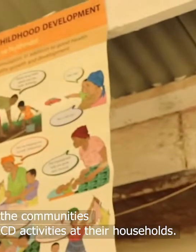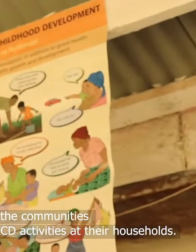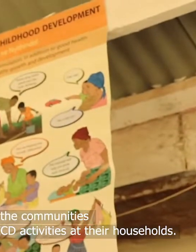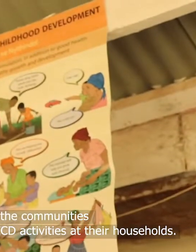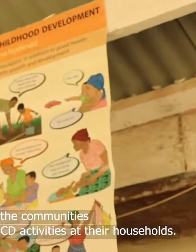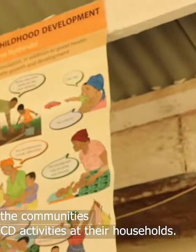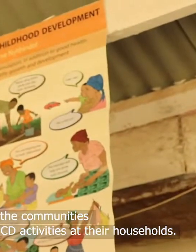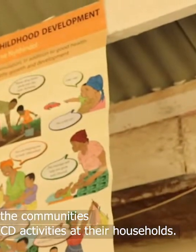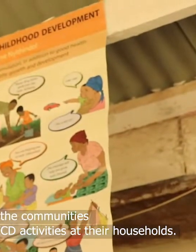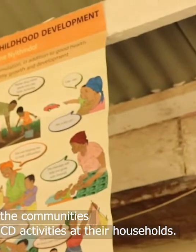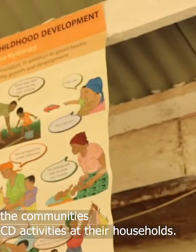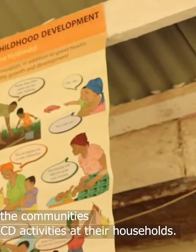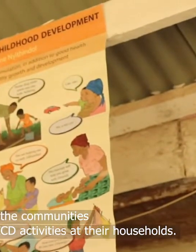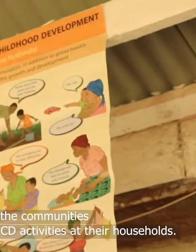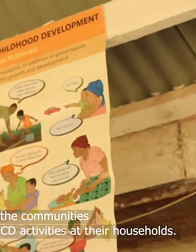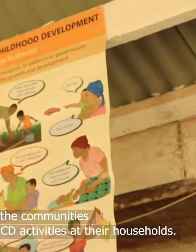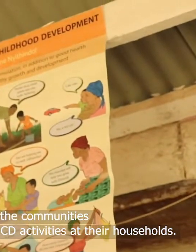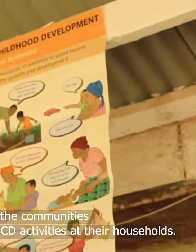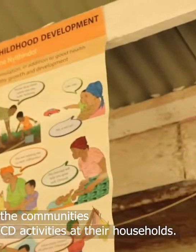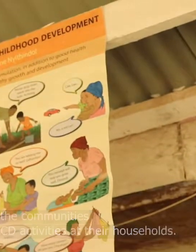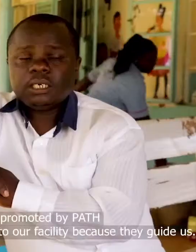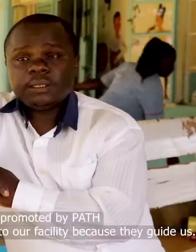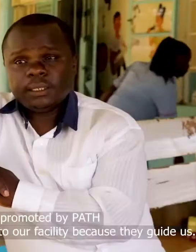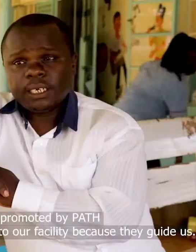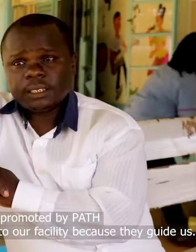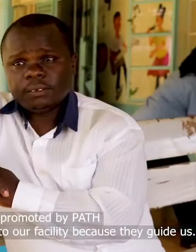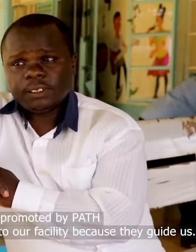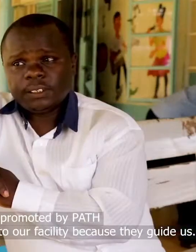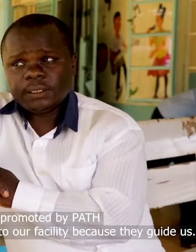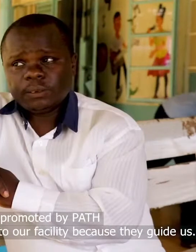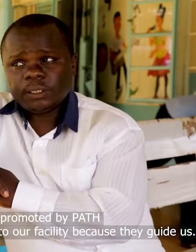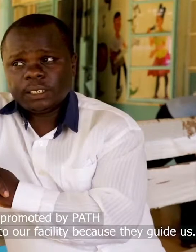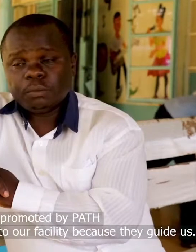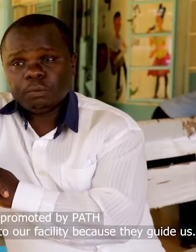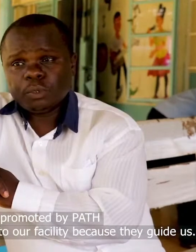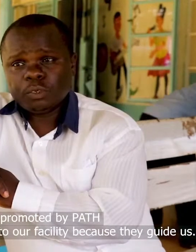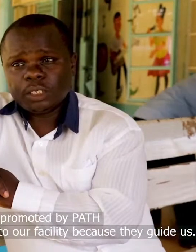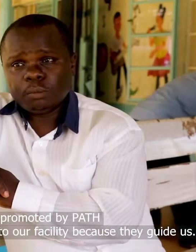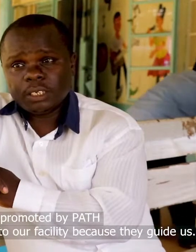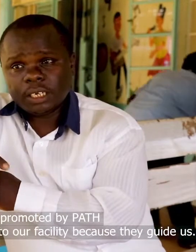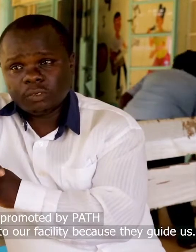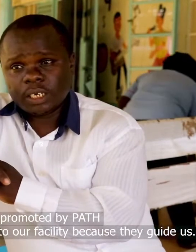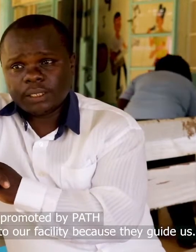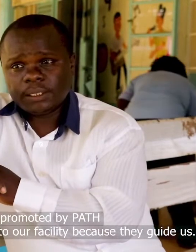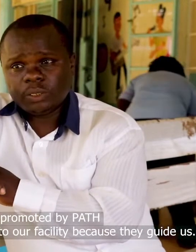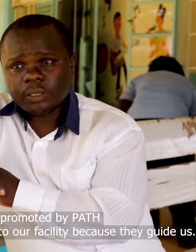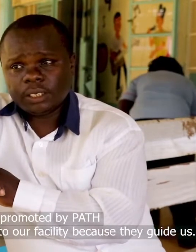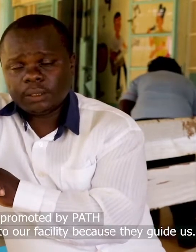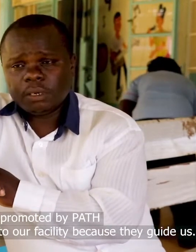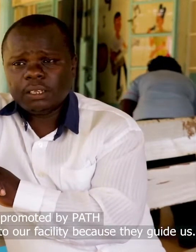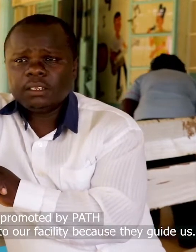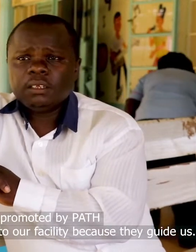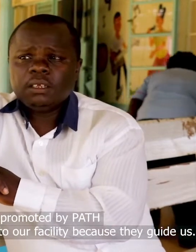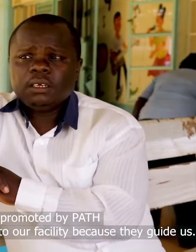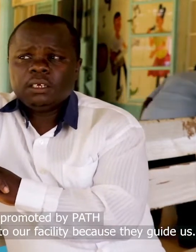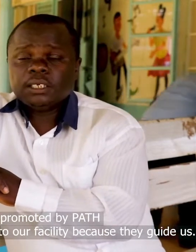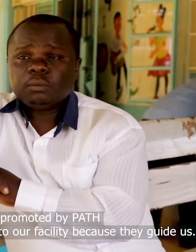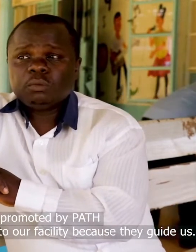monitor those ECD activities at the household. ECD activities which are being promoted by that organization, that is